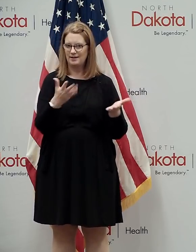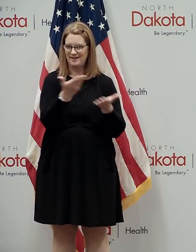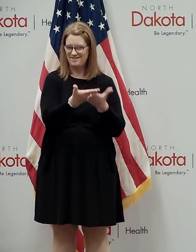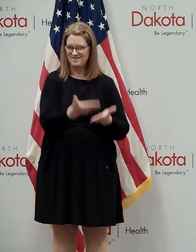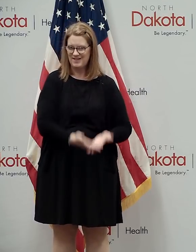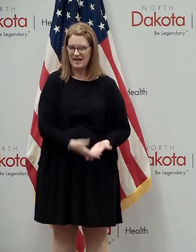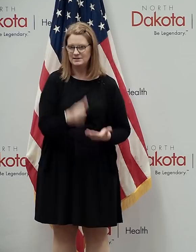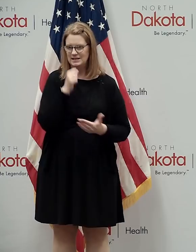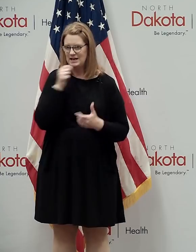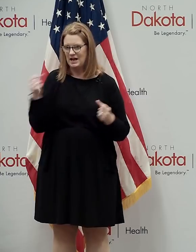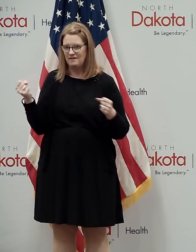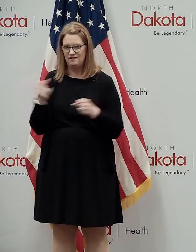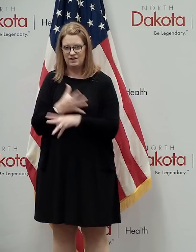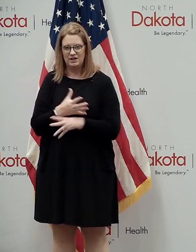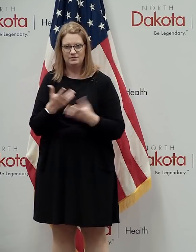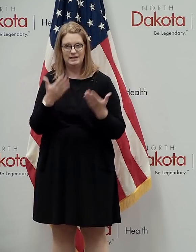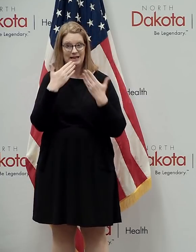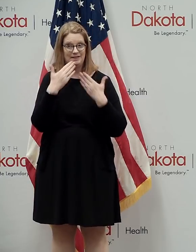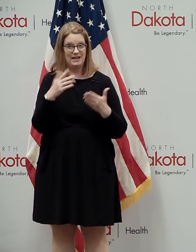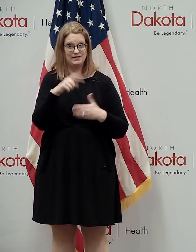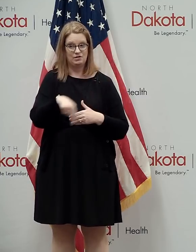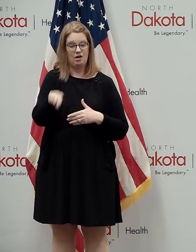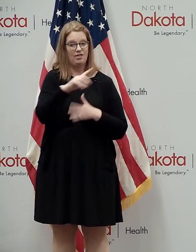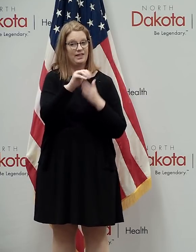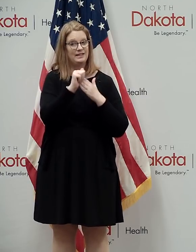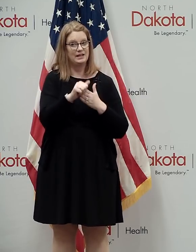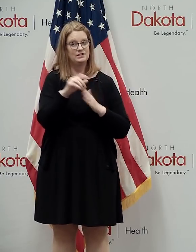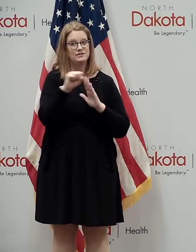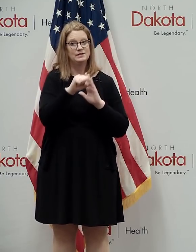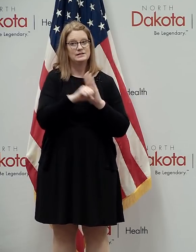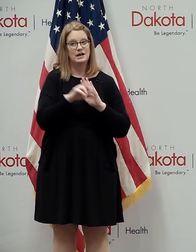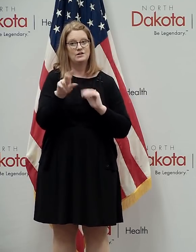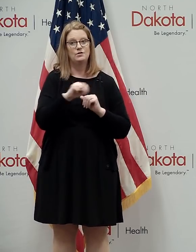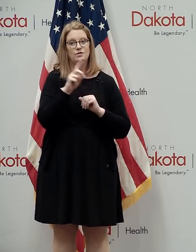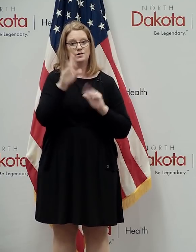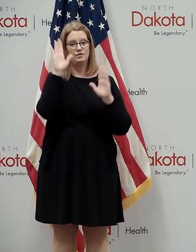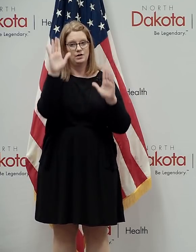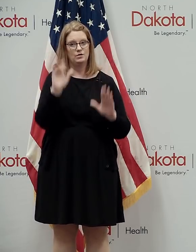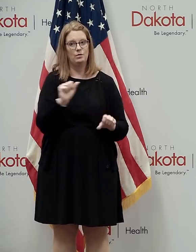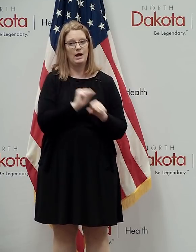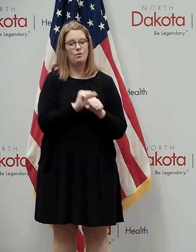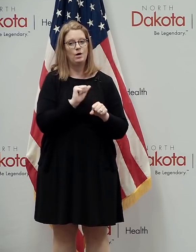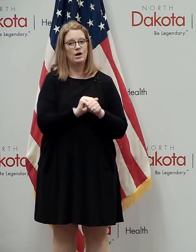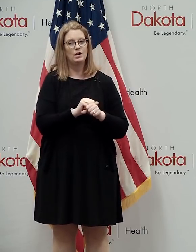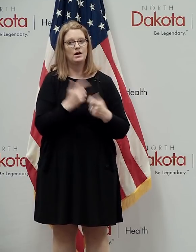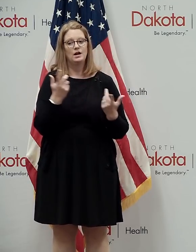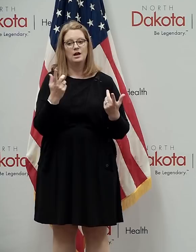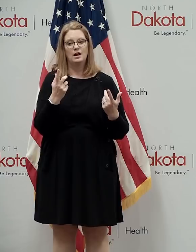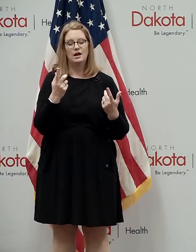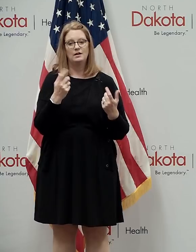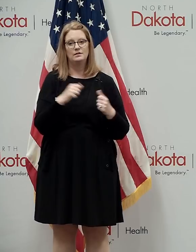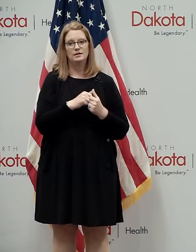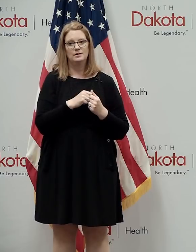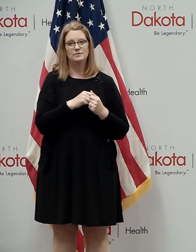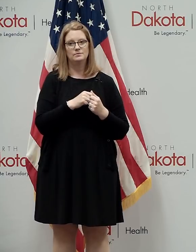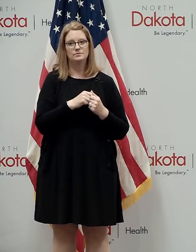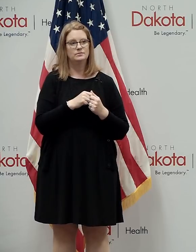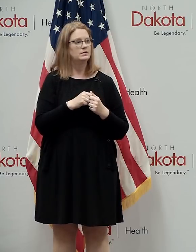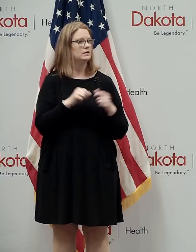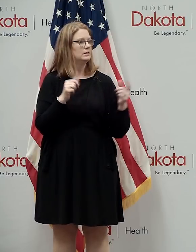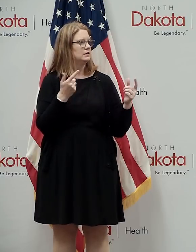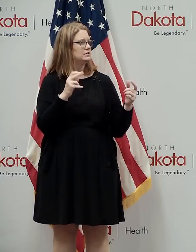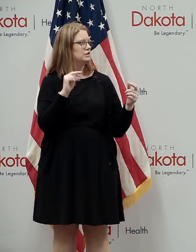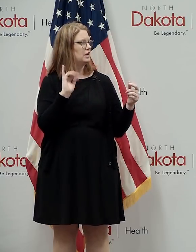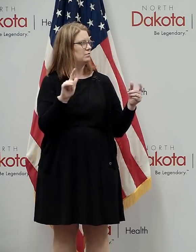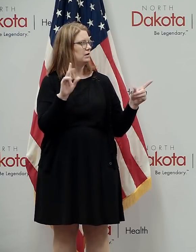the solid information flowing. Thanks to all the leaders that were here from the state of North Dakota for the great work you and your teams are doing. And everybody, and with General Dorman here,